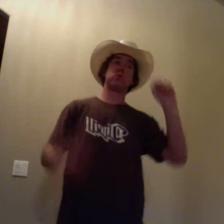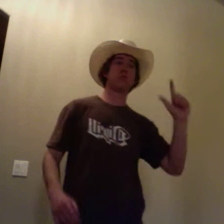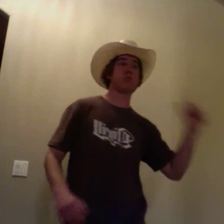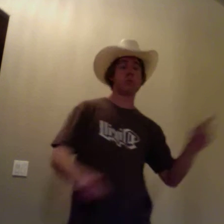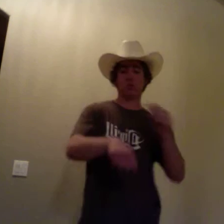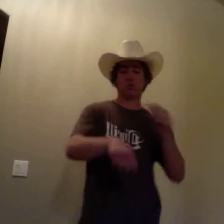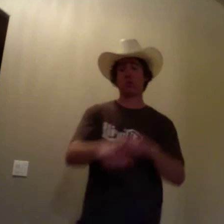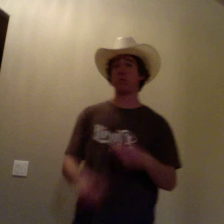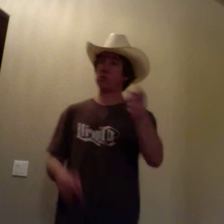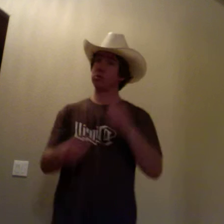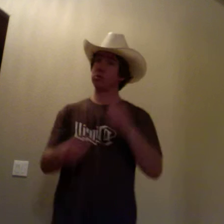Can't you see that it's just